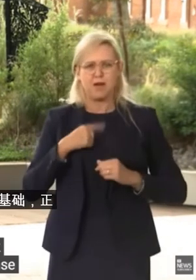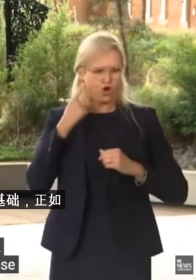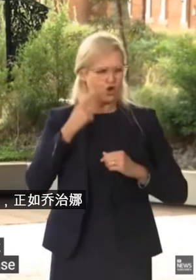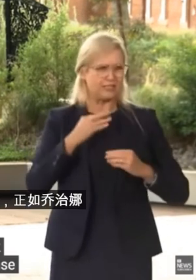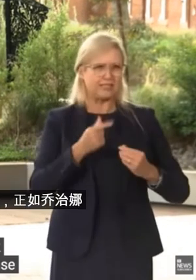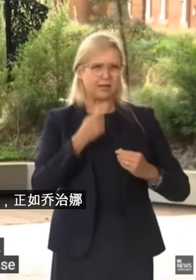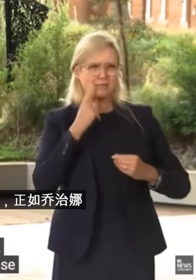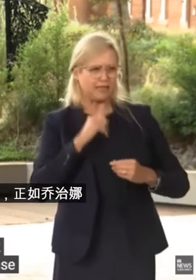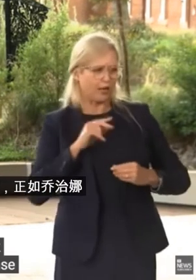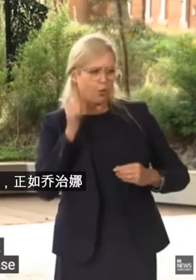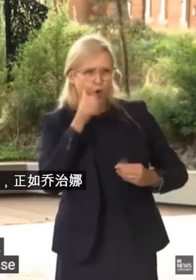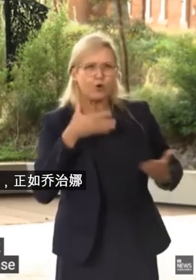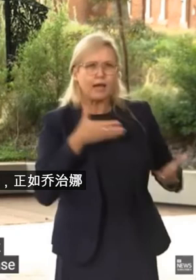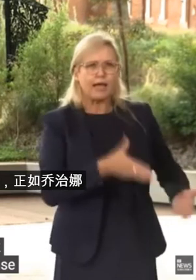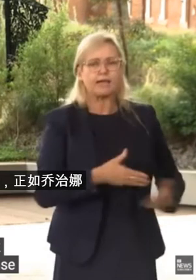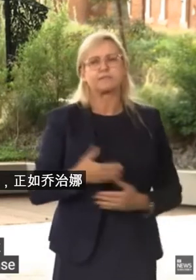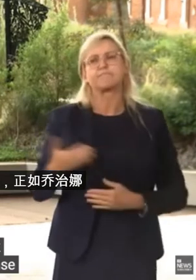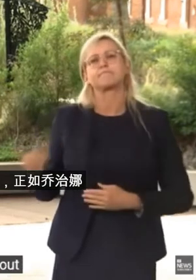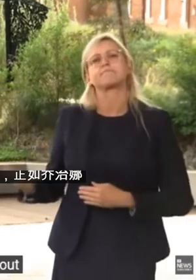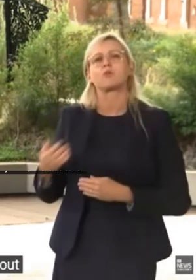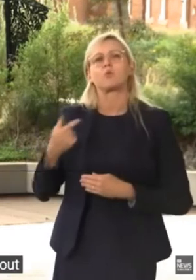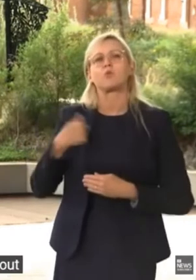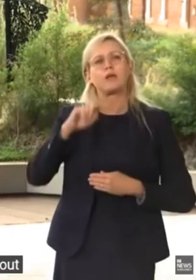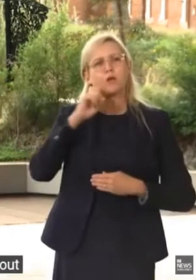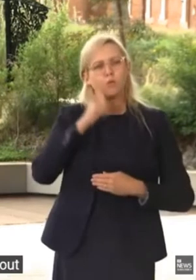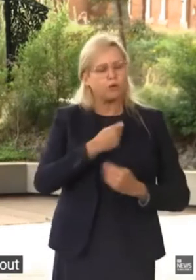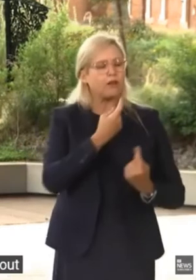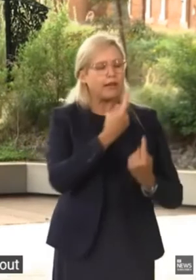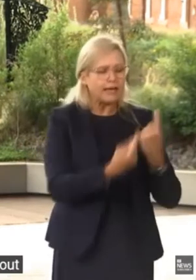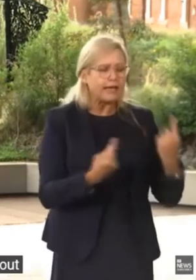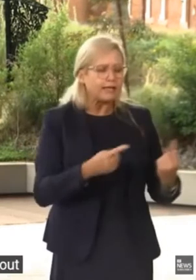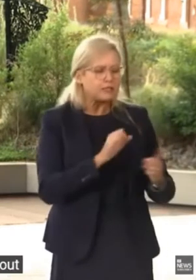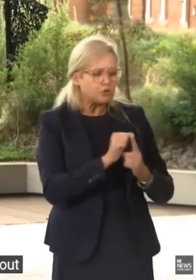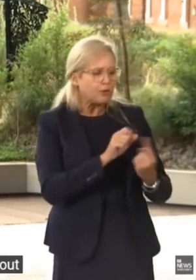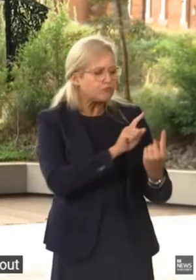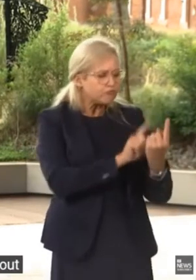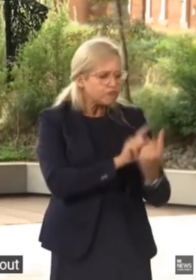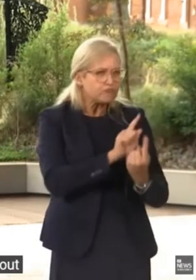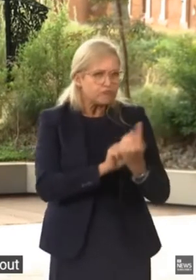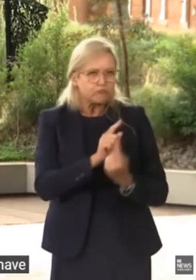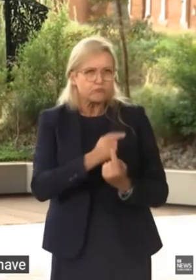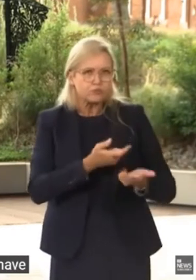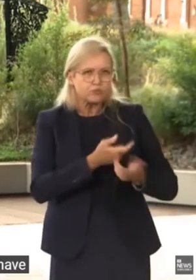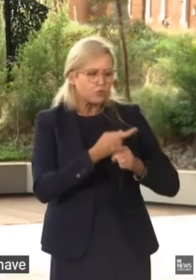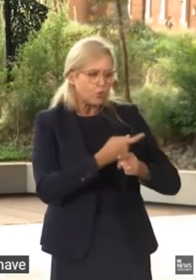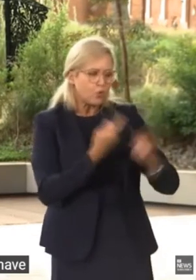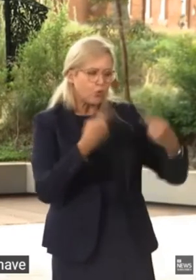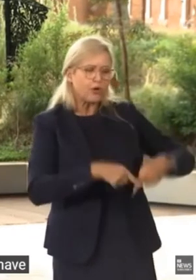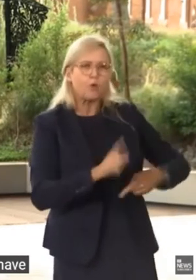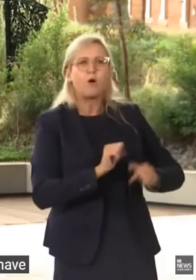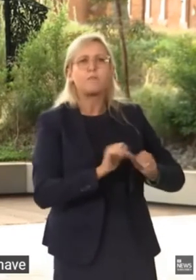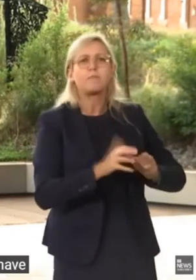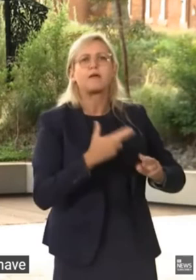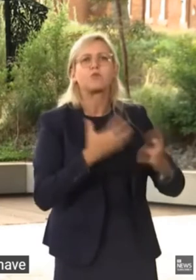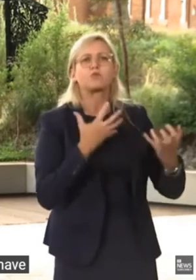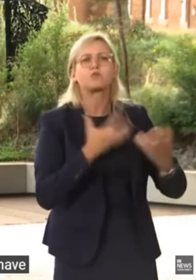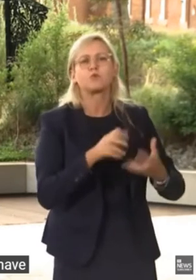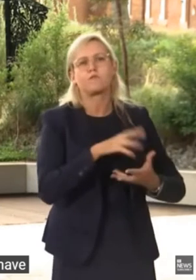basis. As Georgina has pointed out, and this will also occur throughout the year when we have